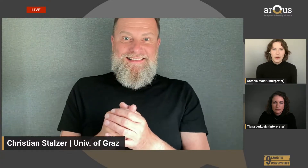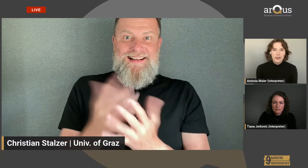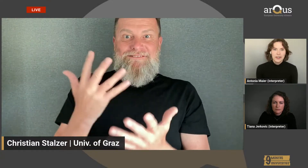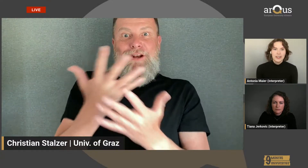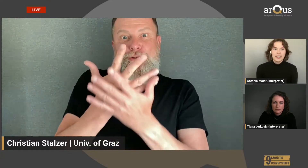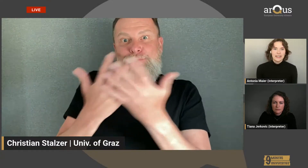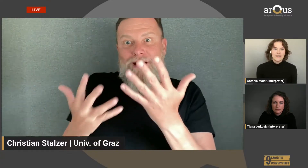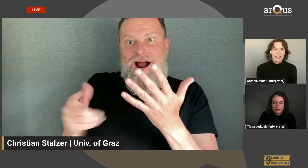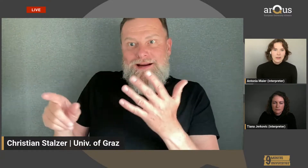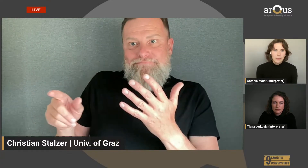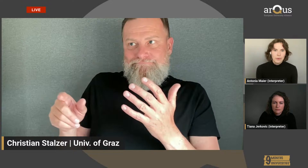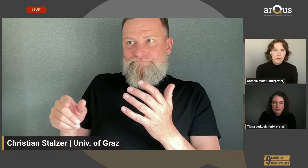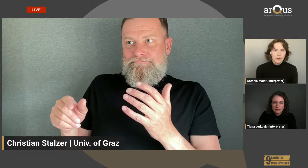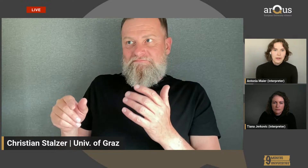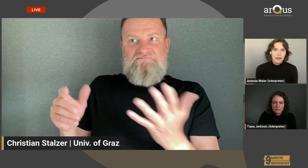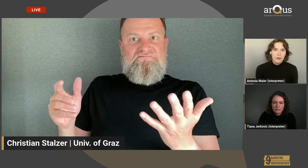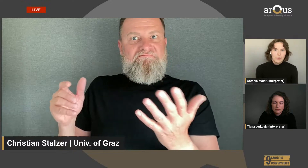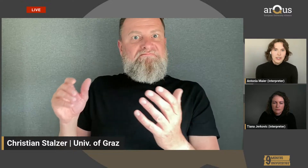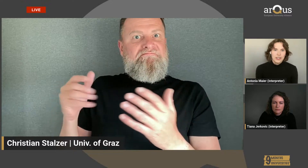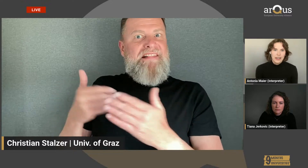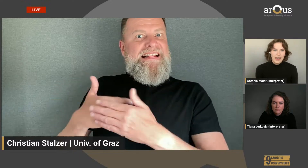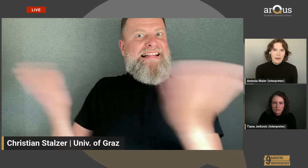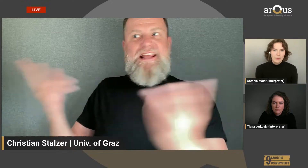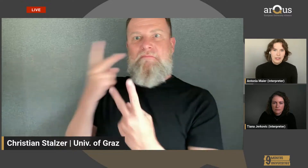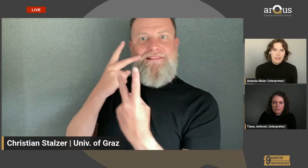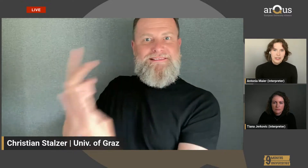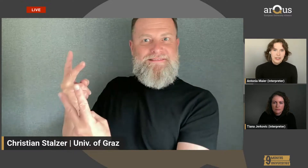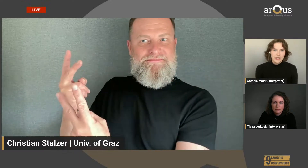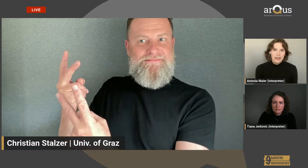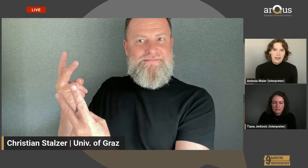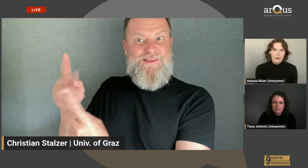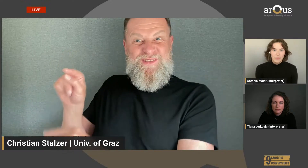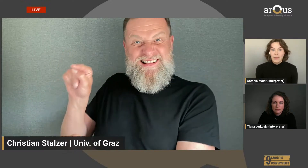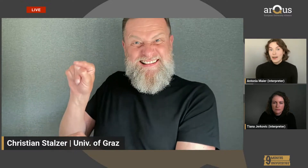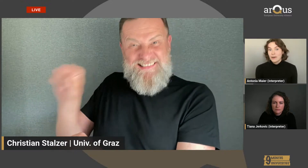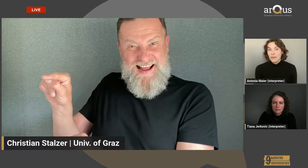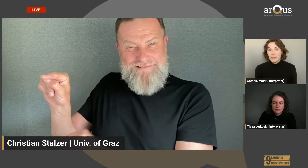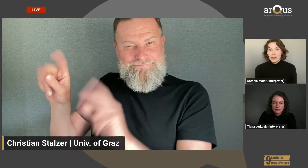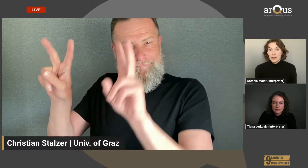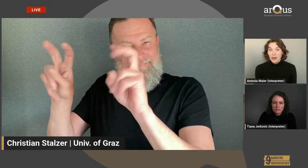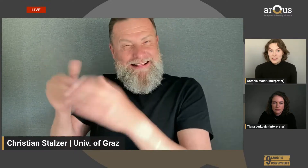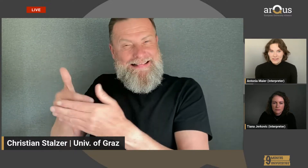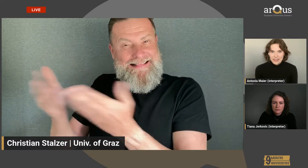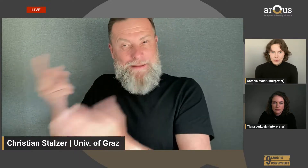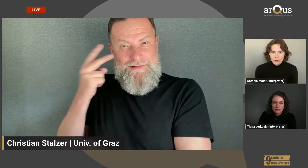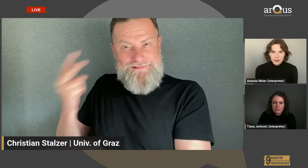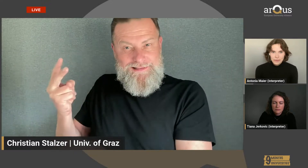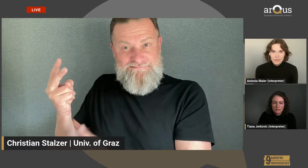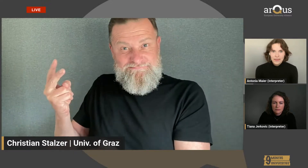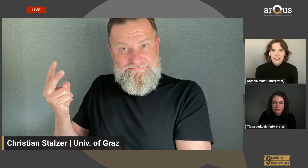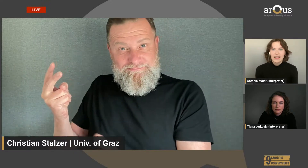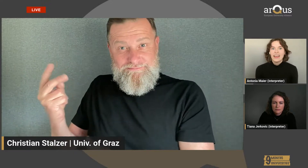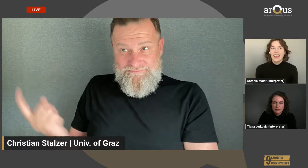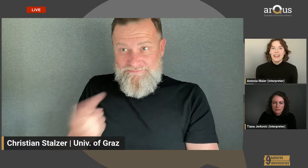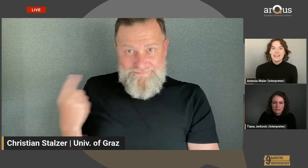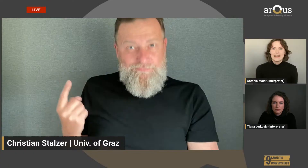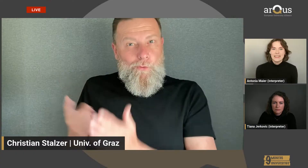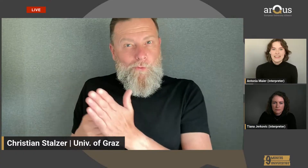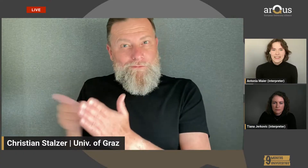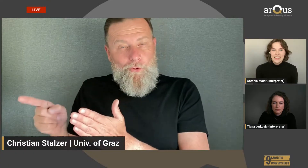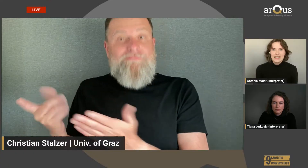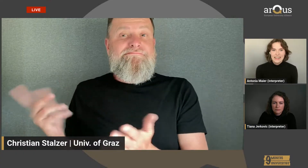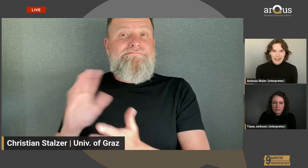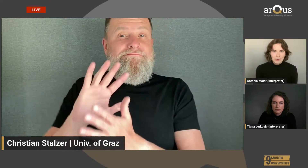as modern, as valuable, which language are maybe not visible.